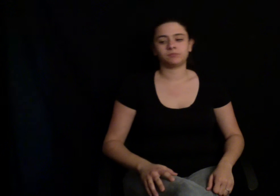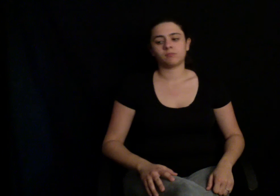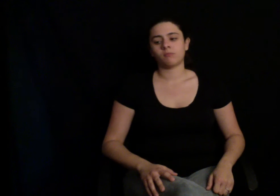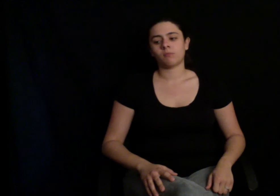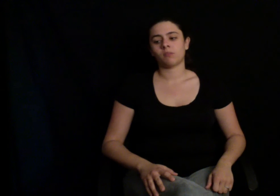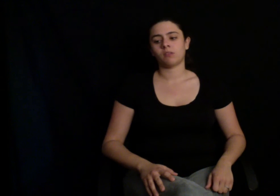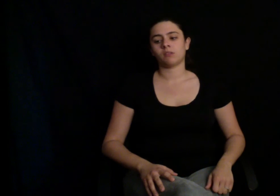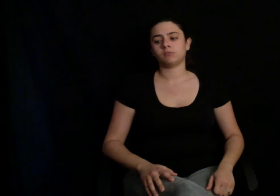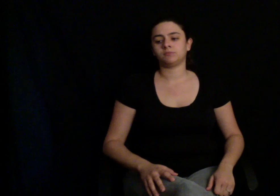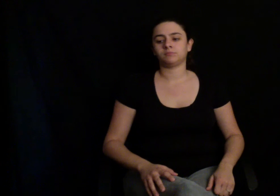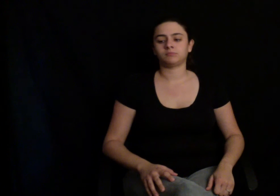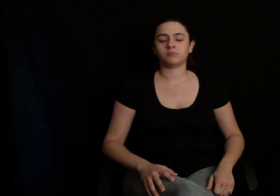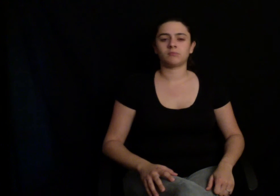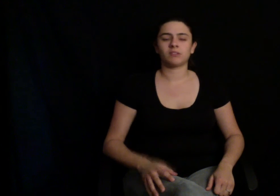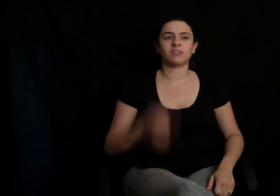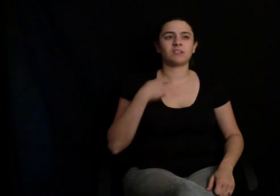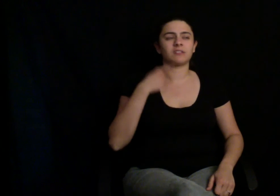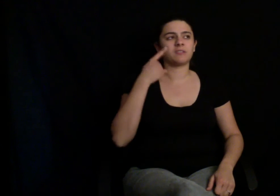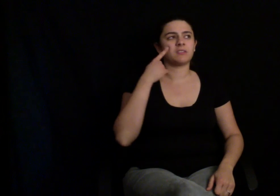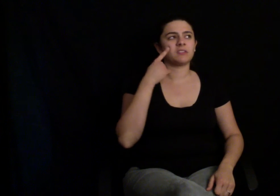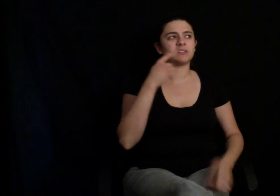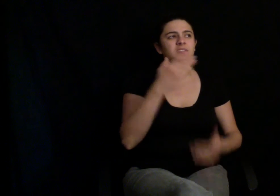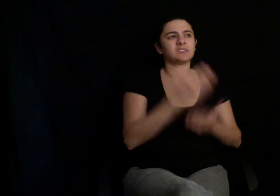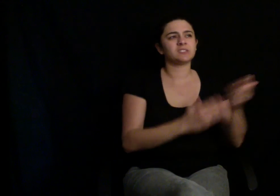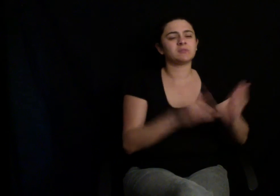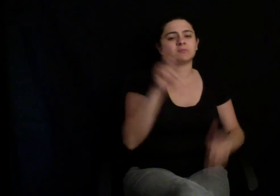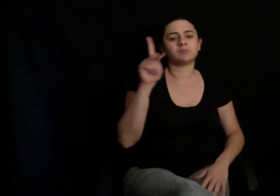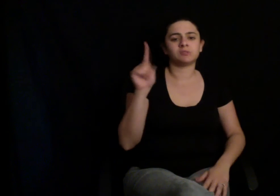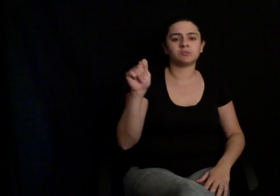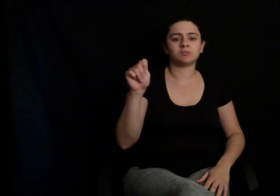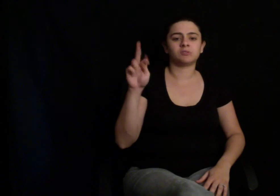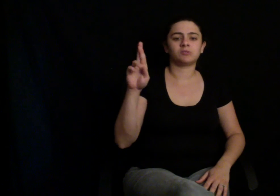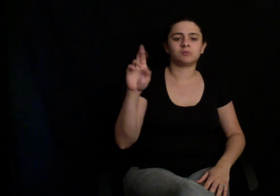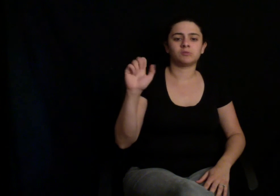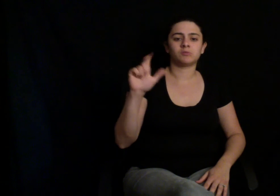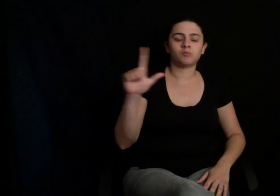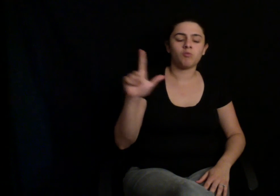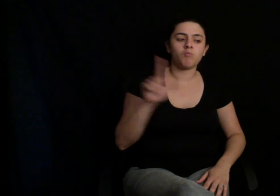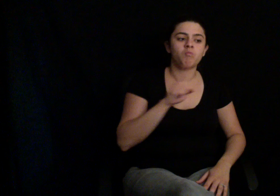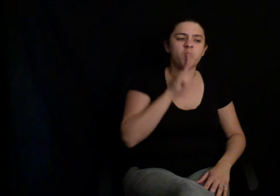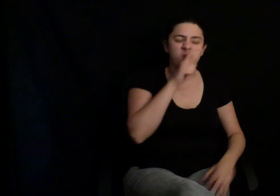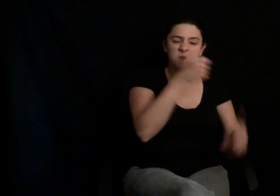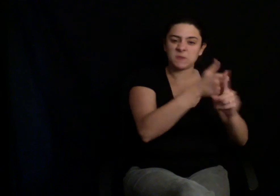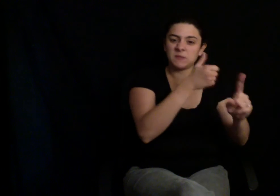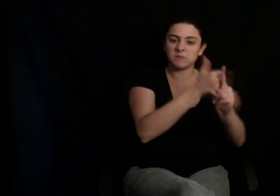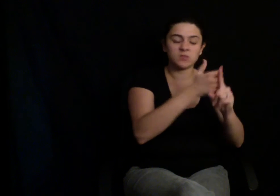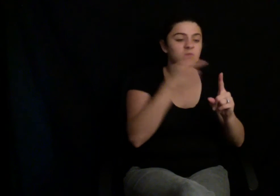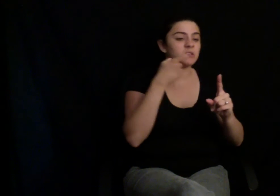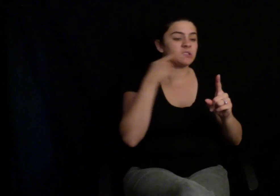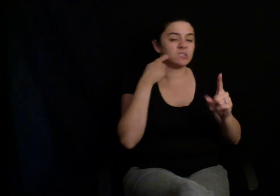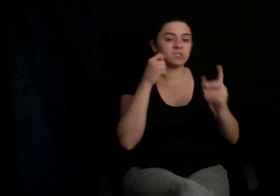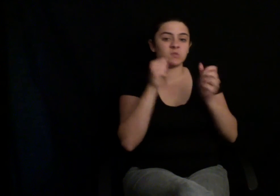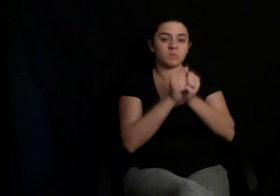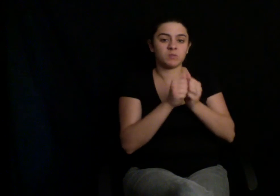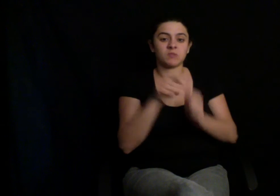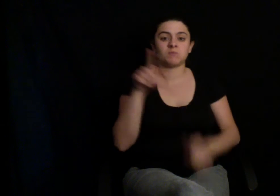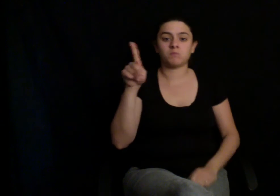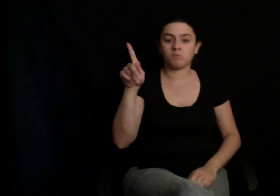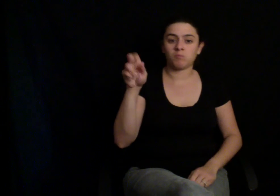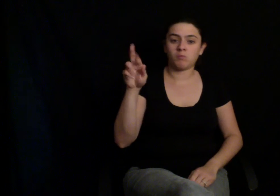They just are so addicted to it. They're so embedded in the system. It's like that Matrix quote that says that the